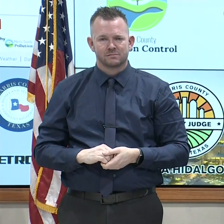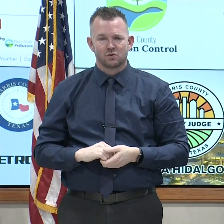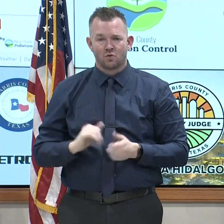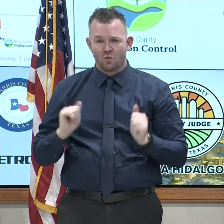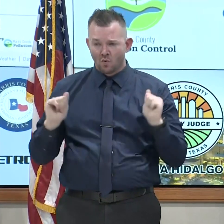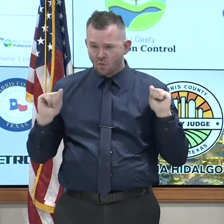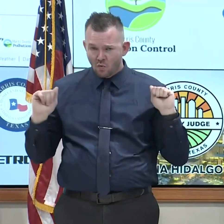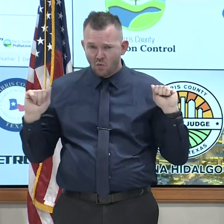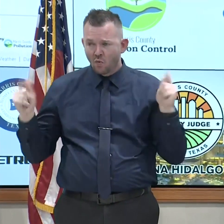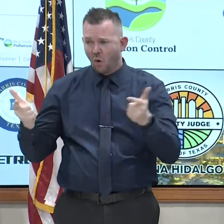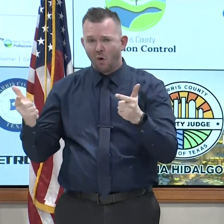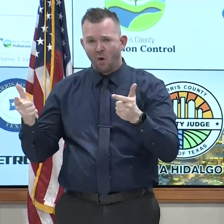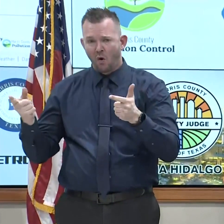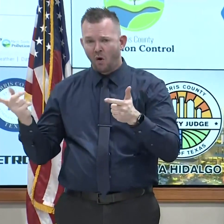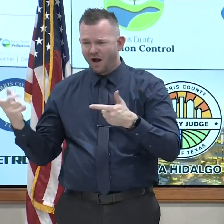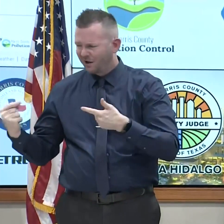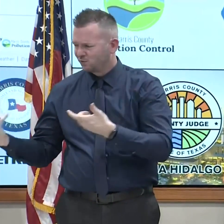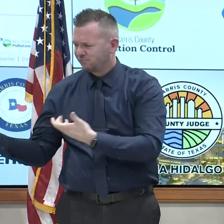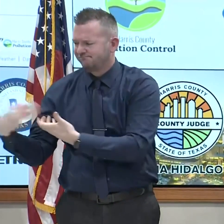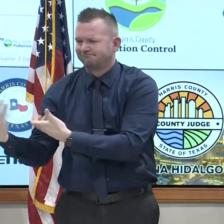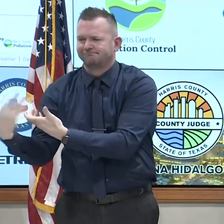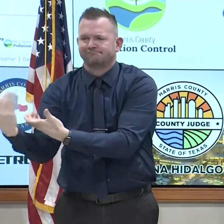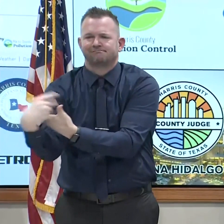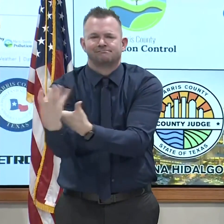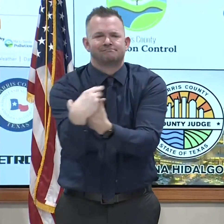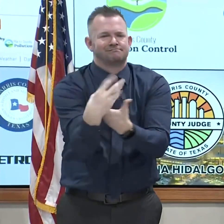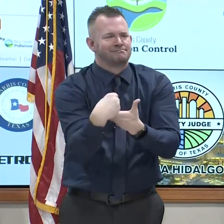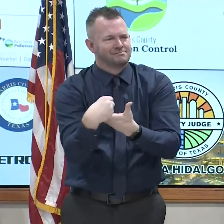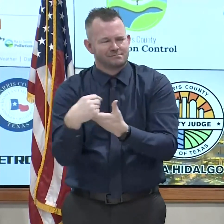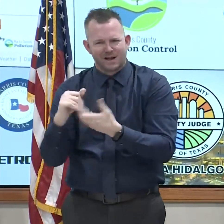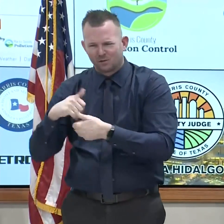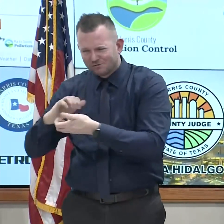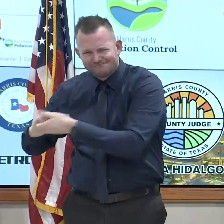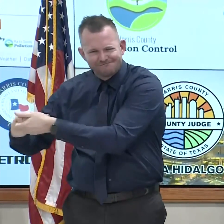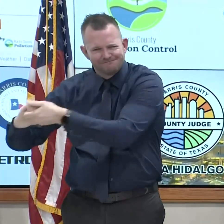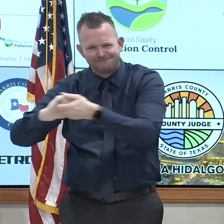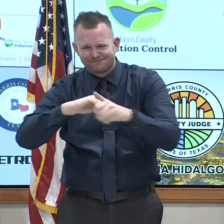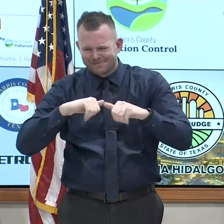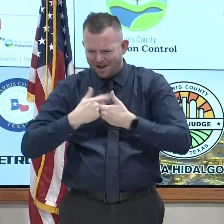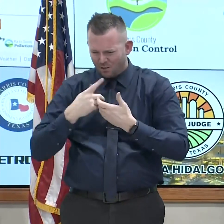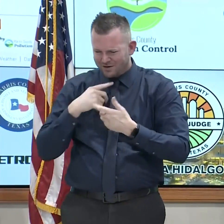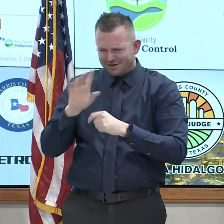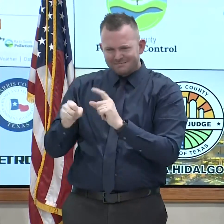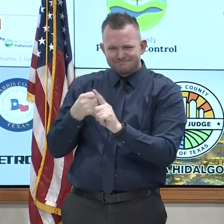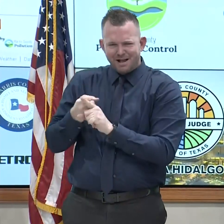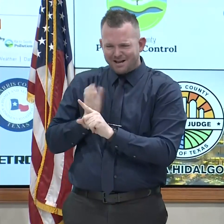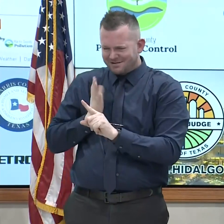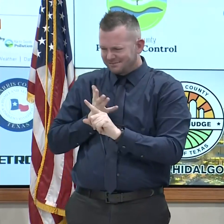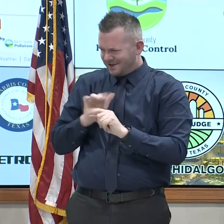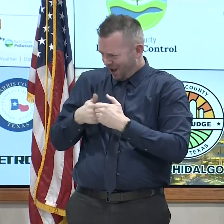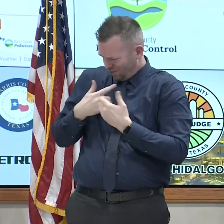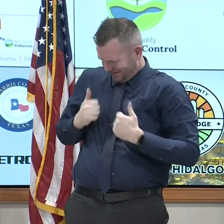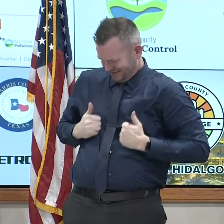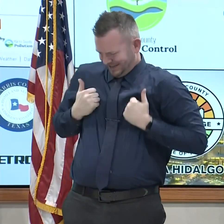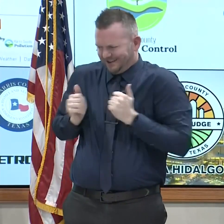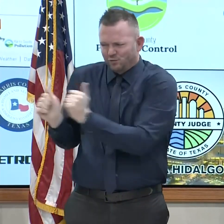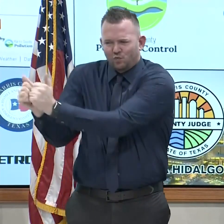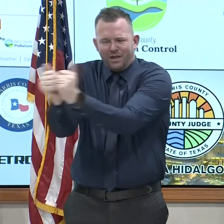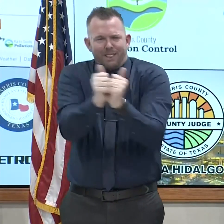residents coexist. We all must work together to ensure our economy can